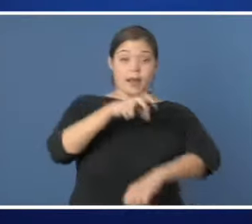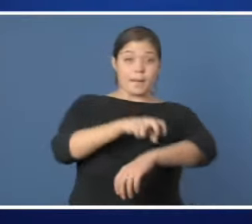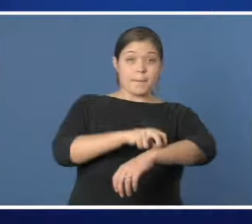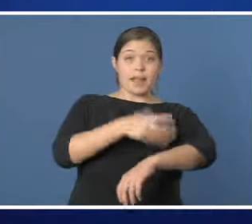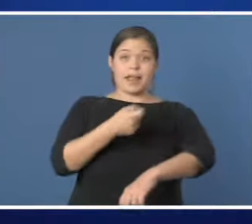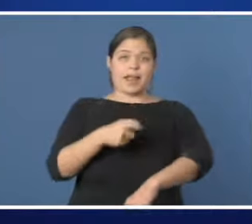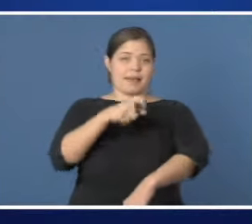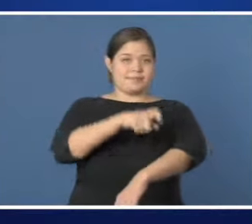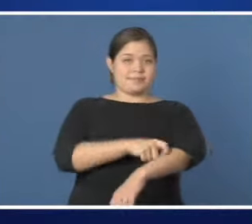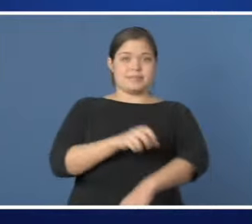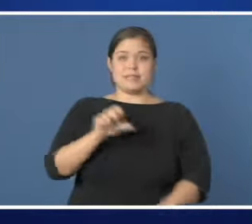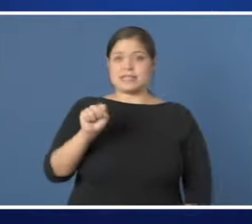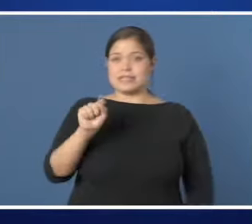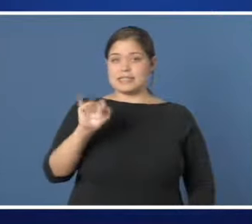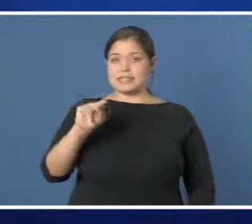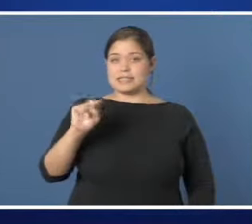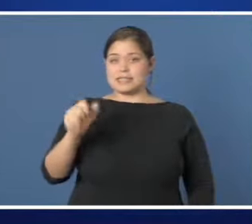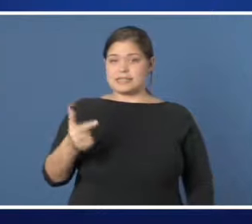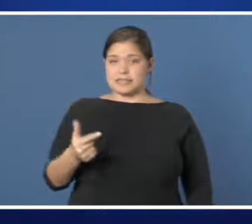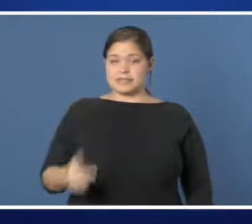Bug bites and stings.